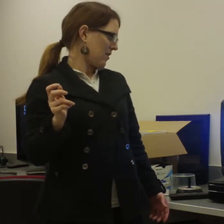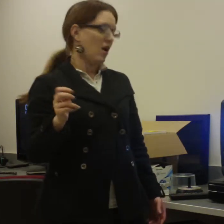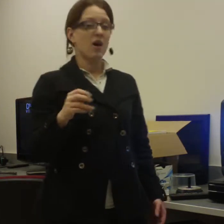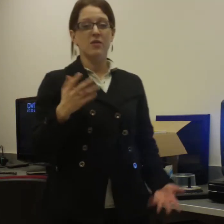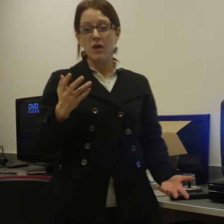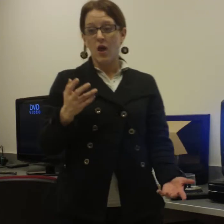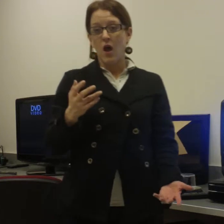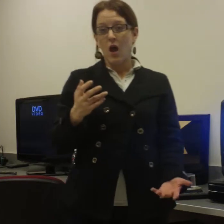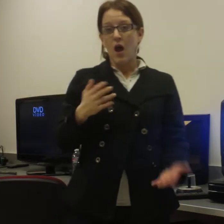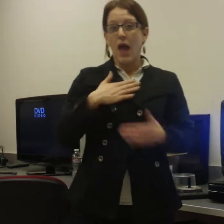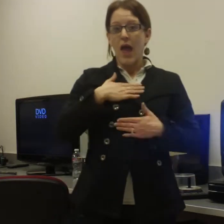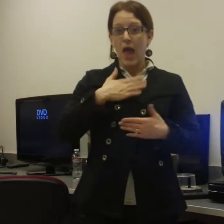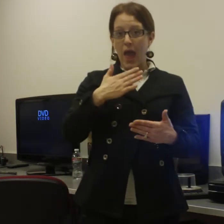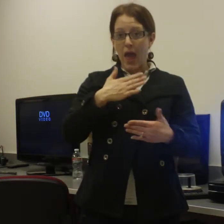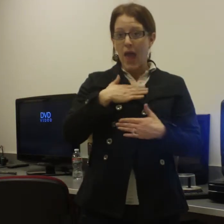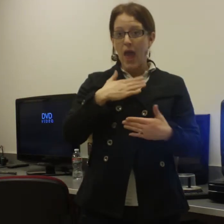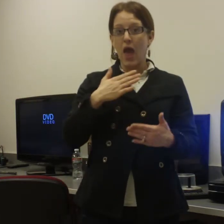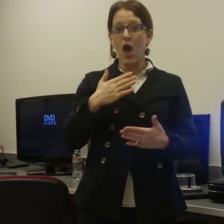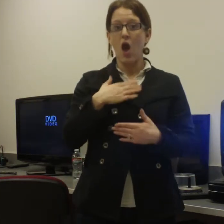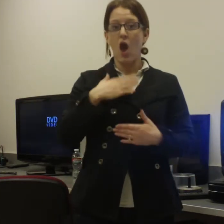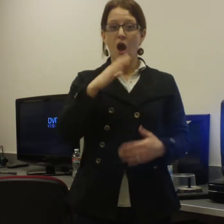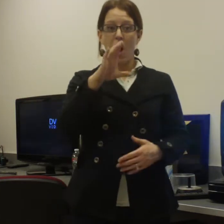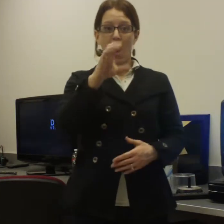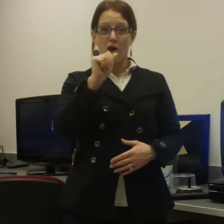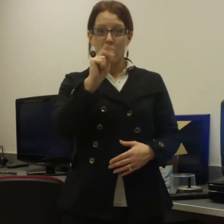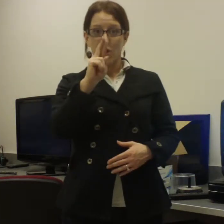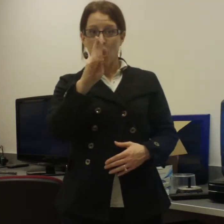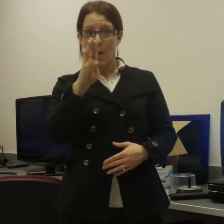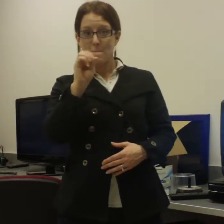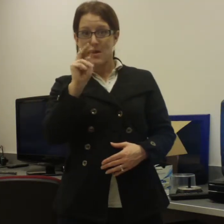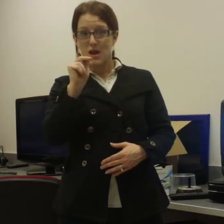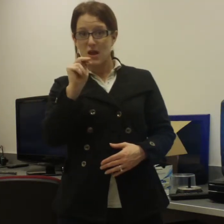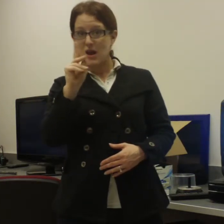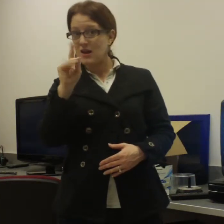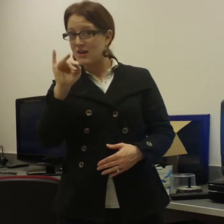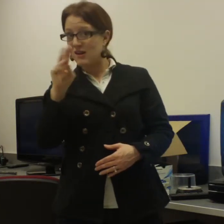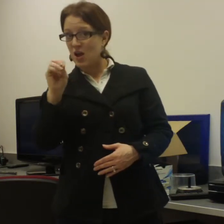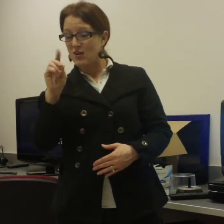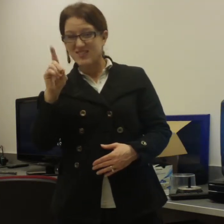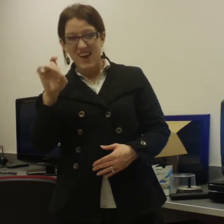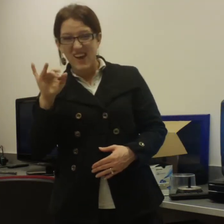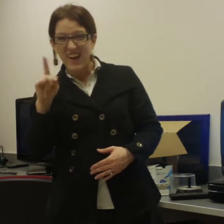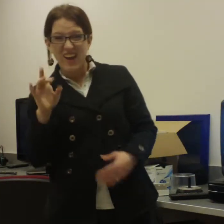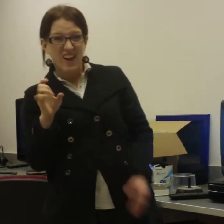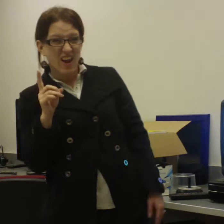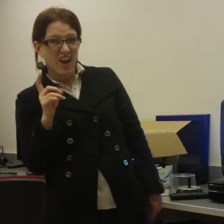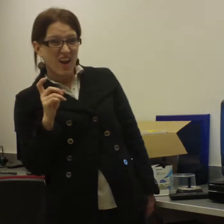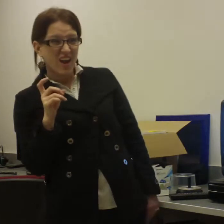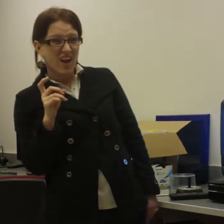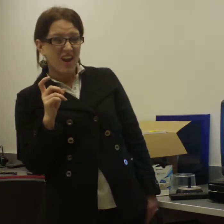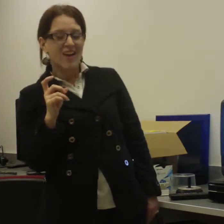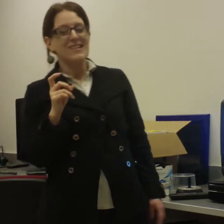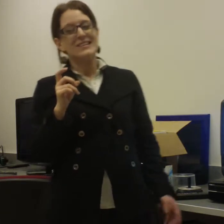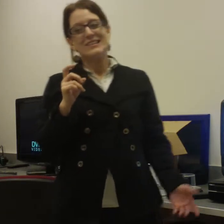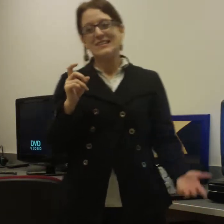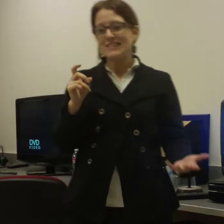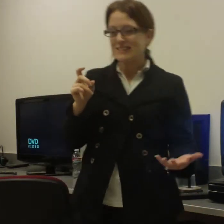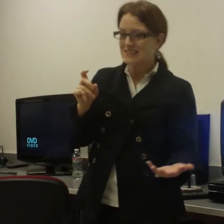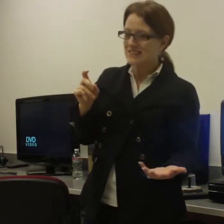Okay, now those are true parts of the circulatory system because those are things that are always getting exchanged or changed in the circulatory